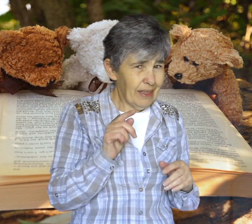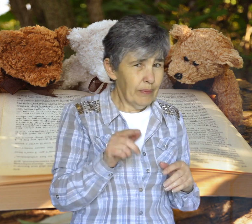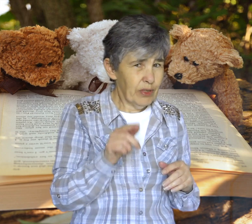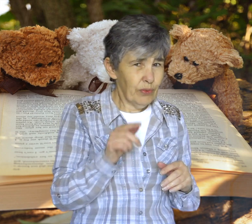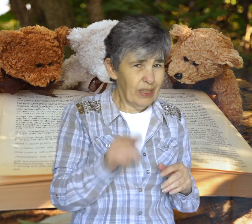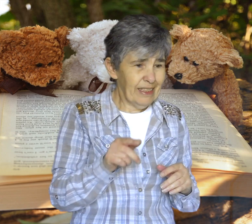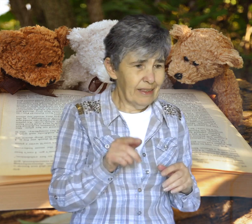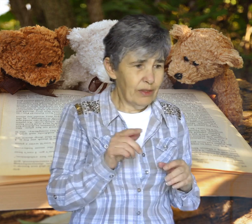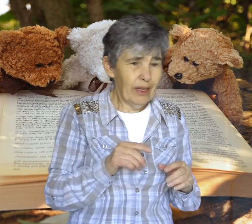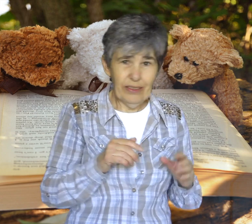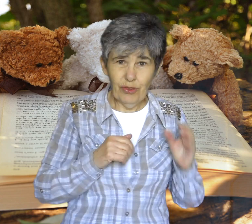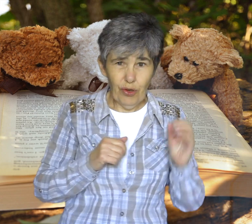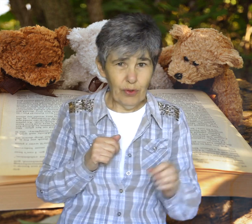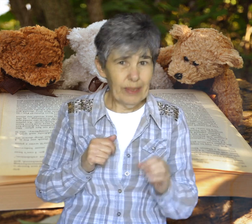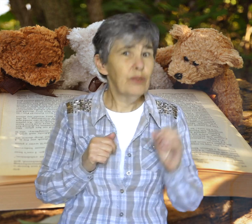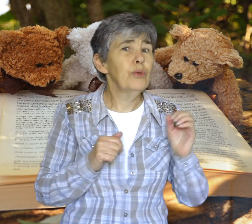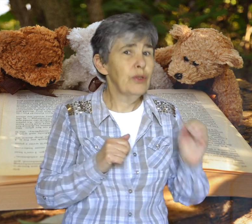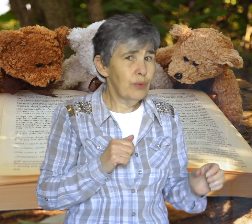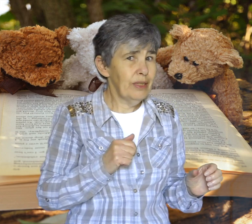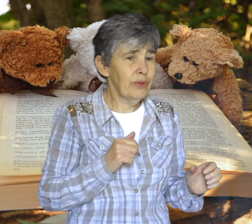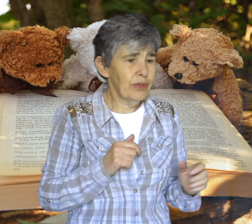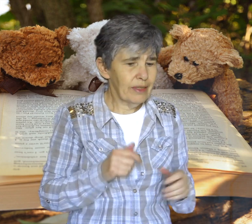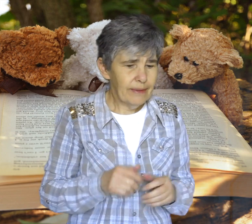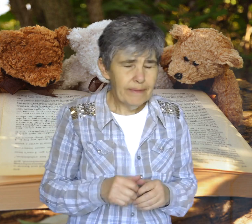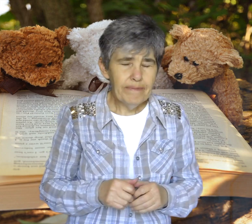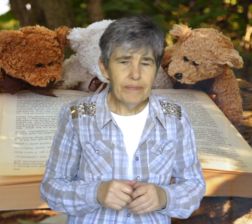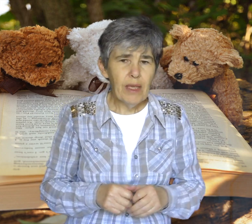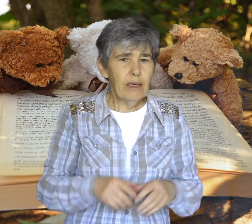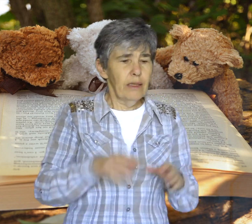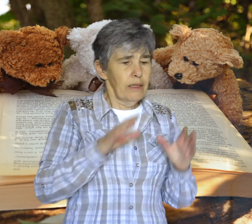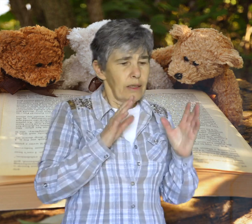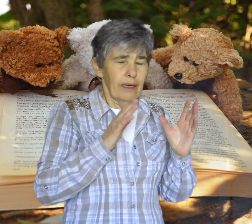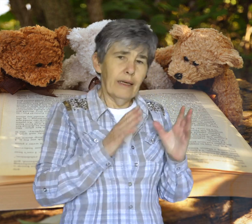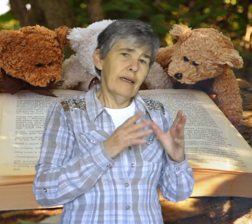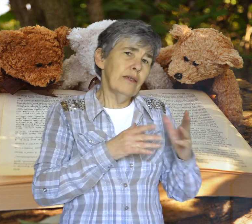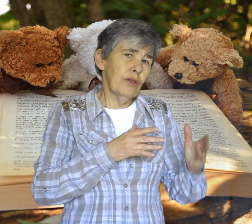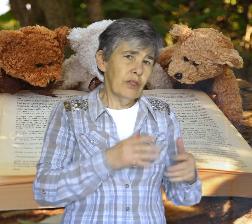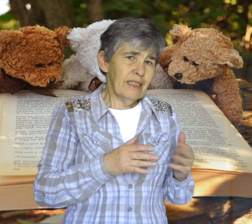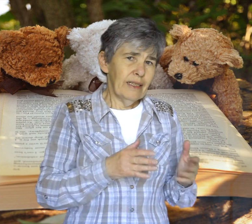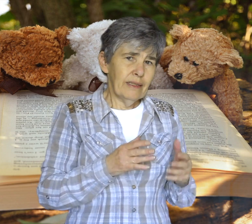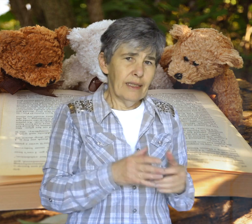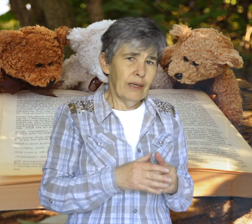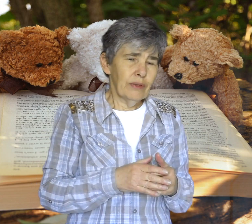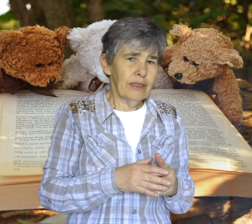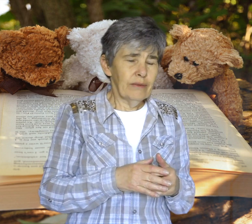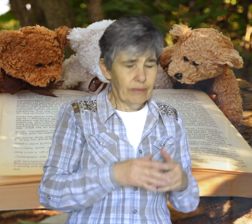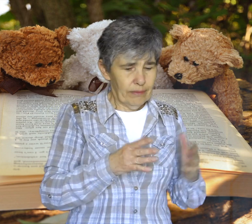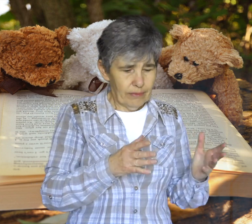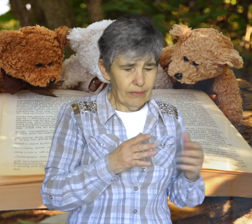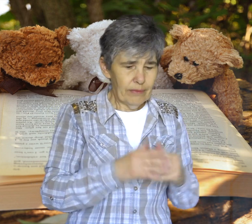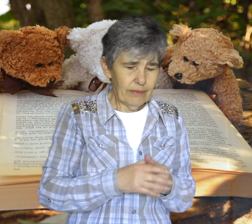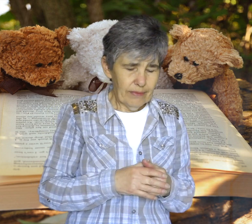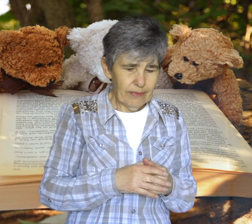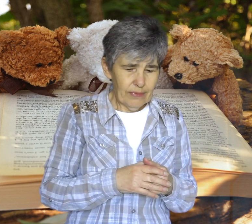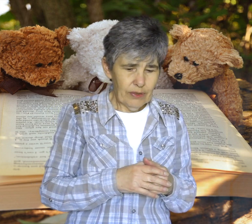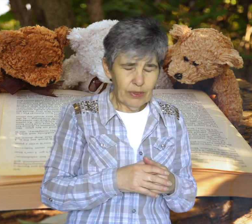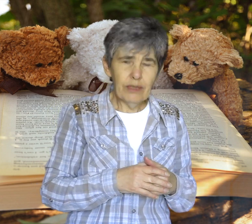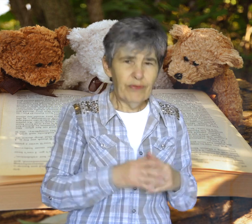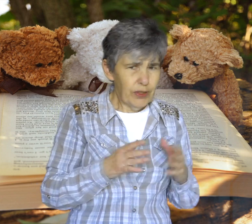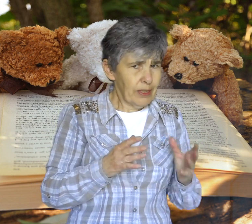anybody reading a story to a 3-year-old. Got to settle down and she was very